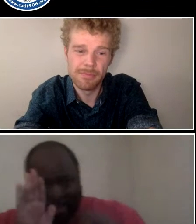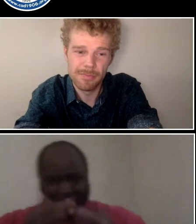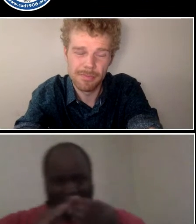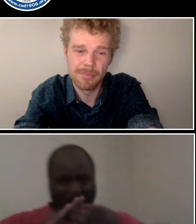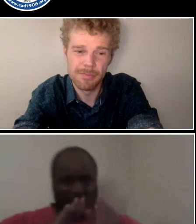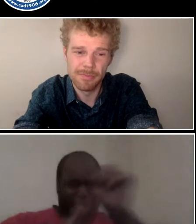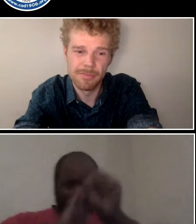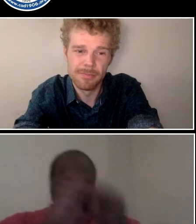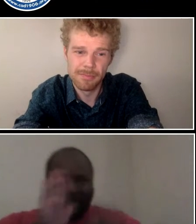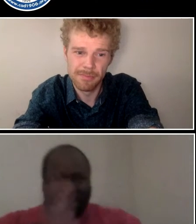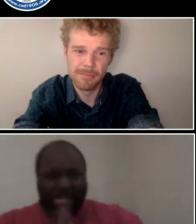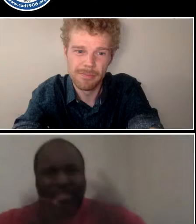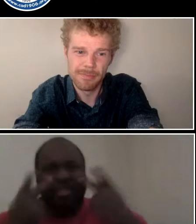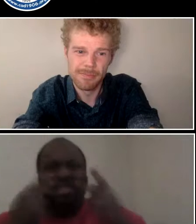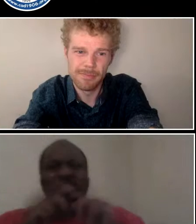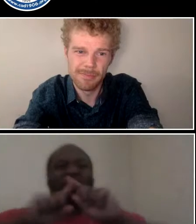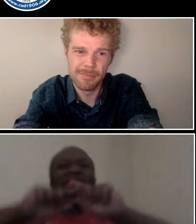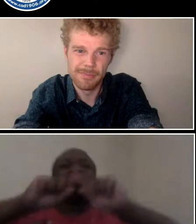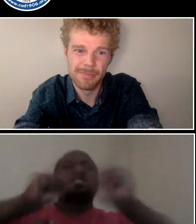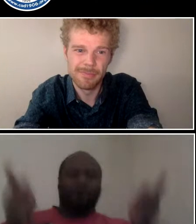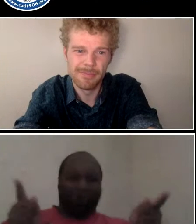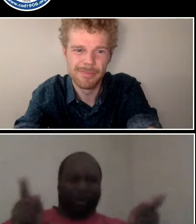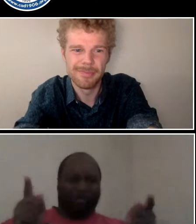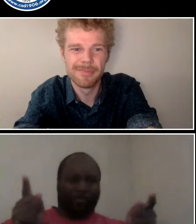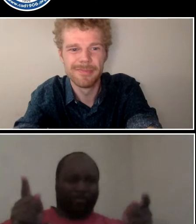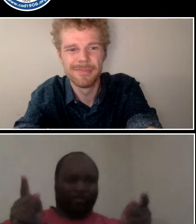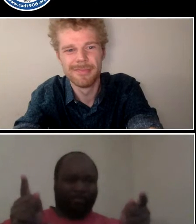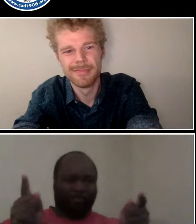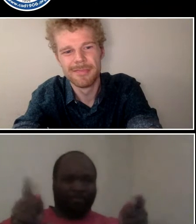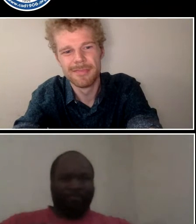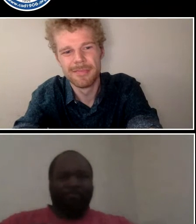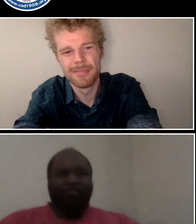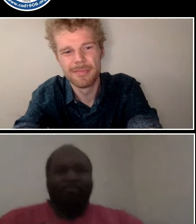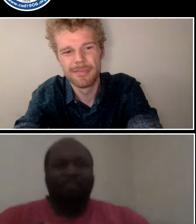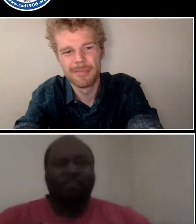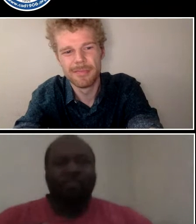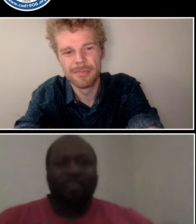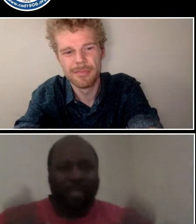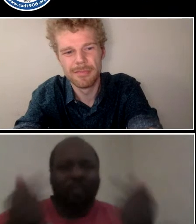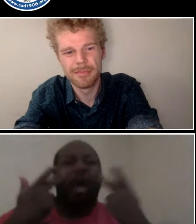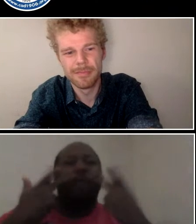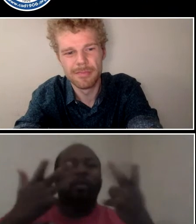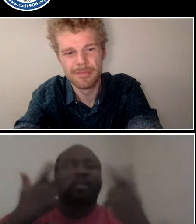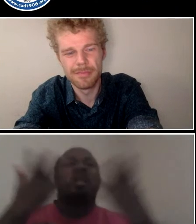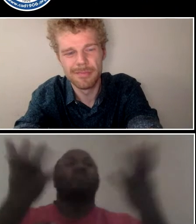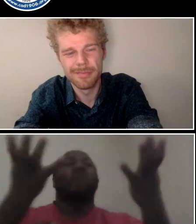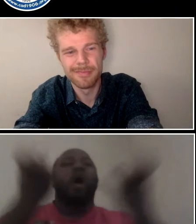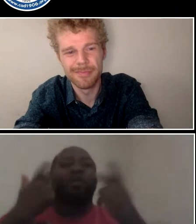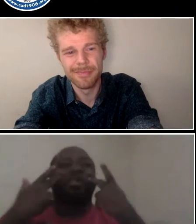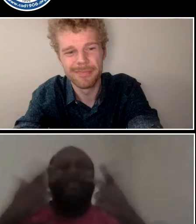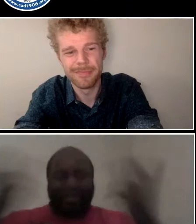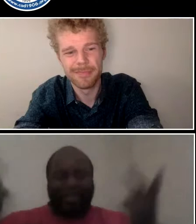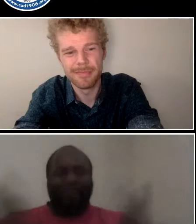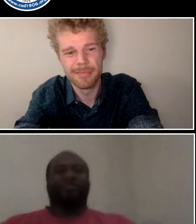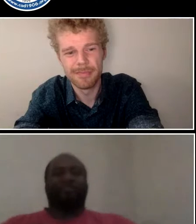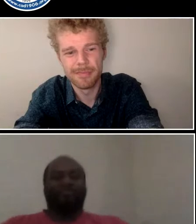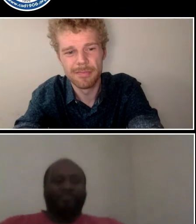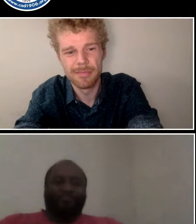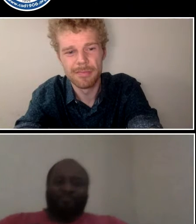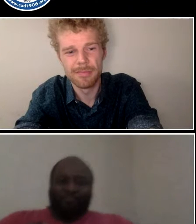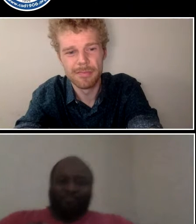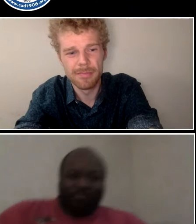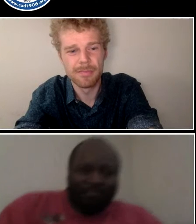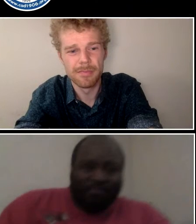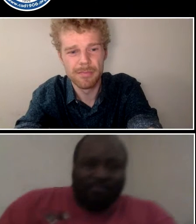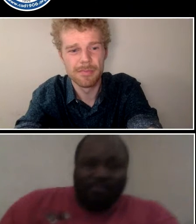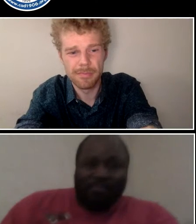see every deaf person involved in politics. I want to see every deaf person run for office to see the change